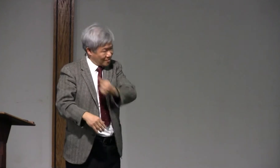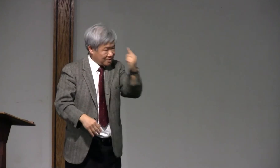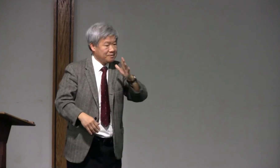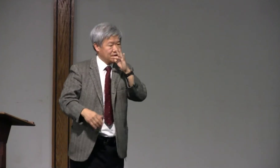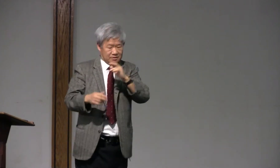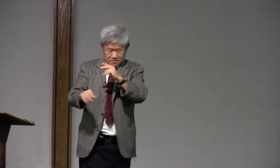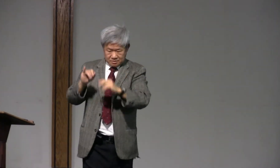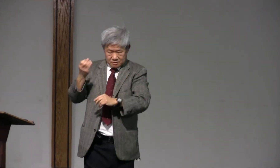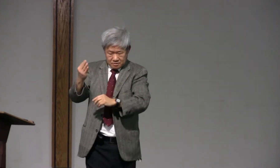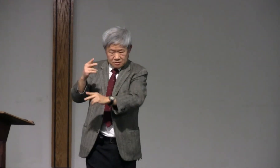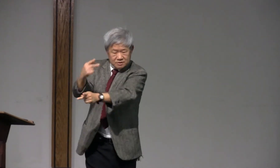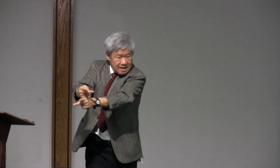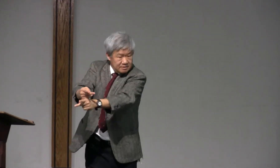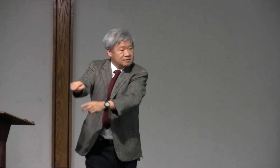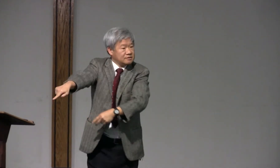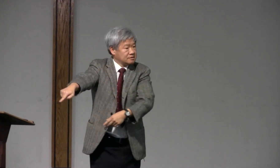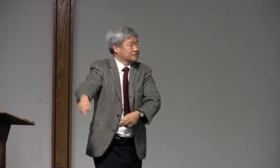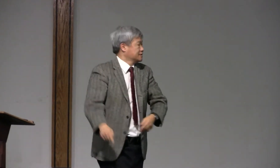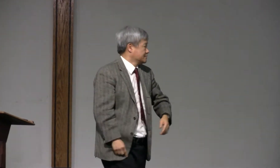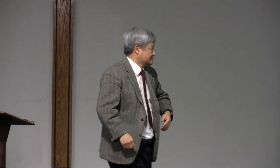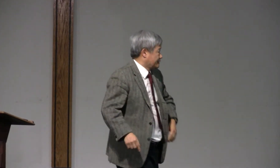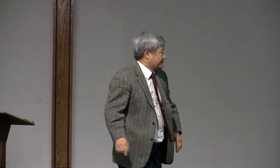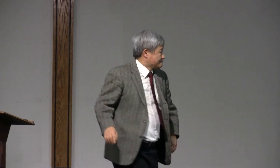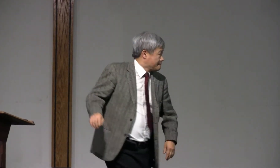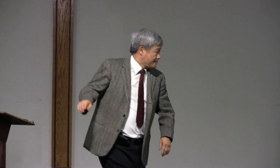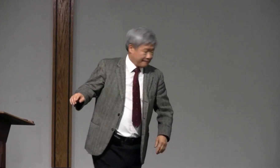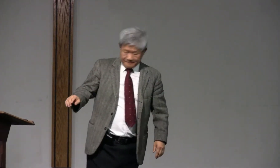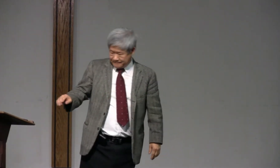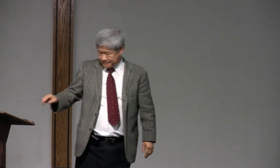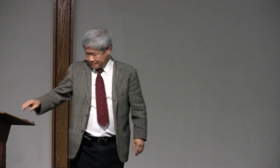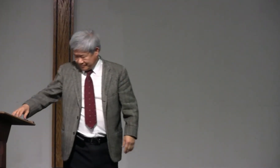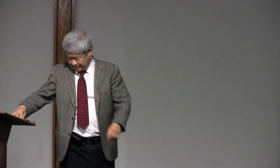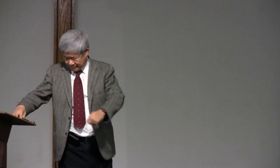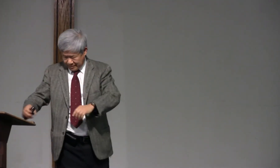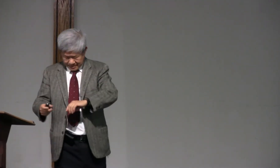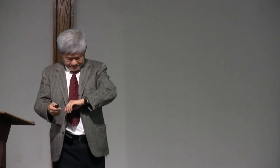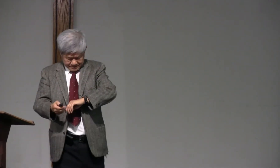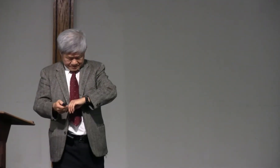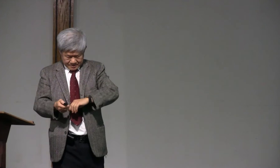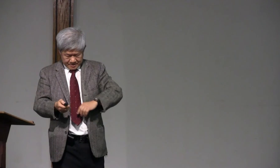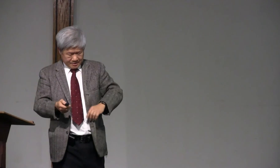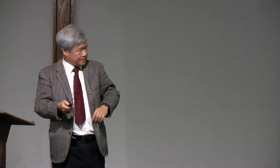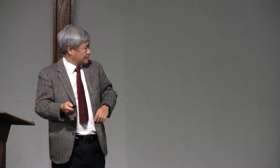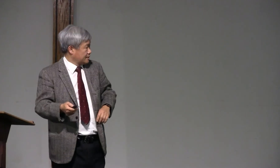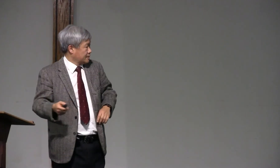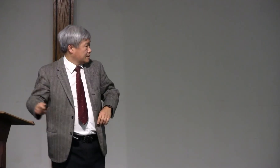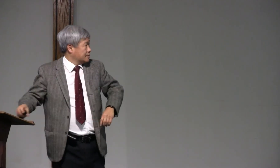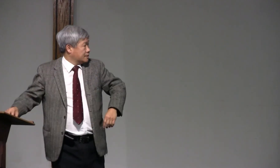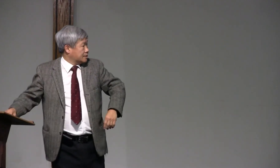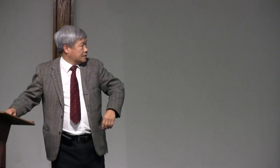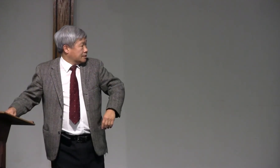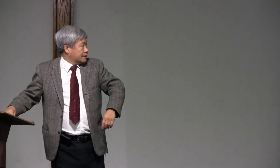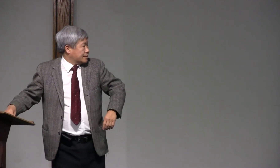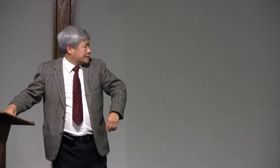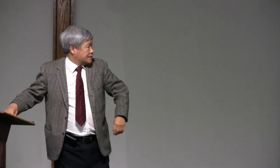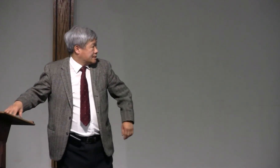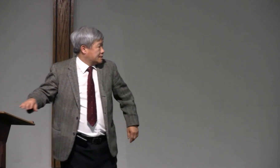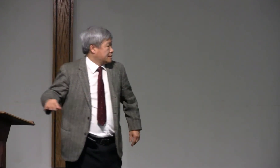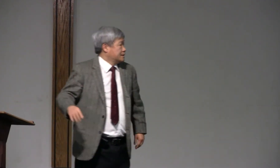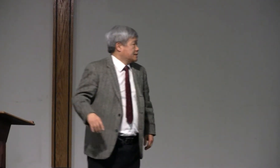Father says, I have to be alone for a while. Mother says, the kids, don't bother your father for a while. He has to go